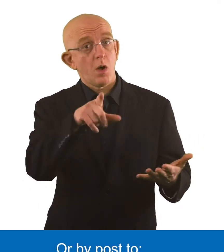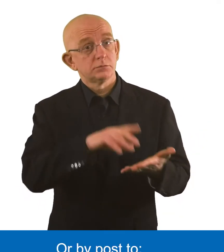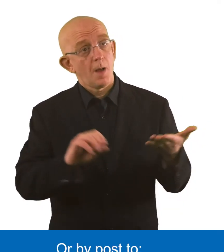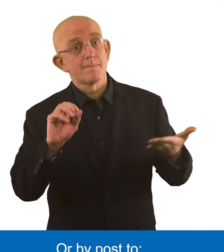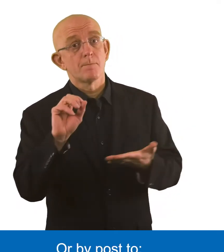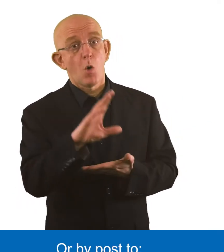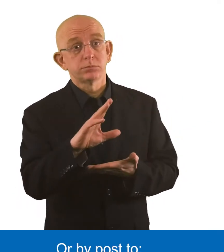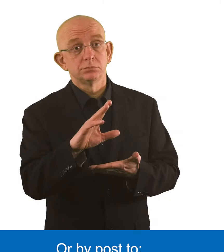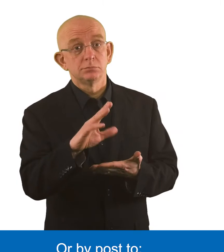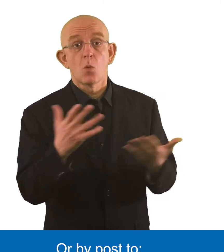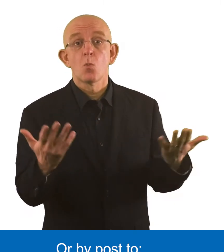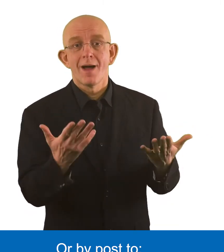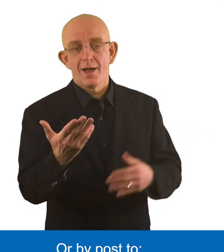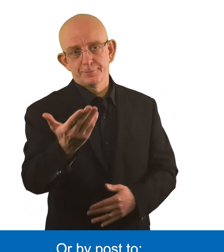or by post to